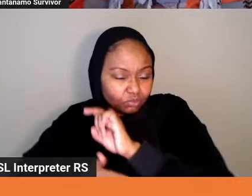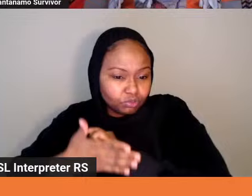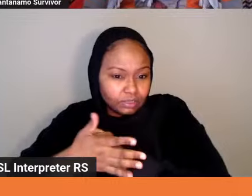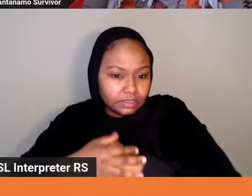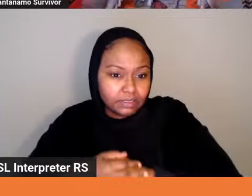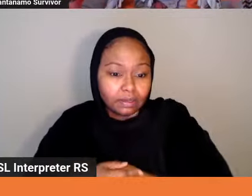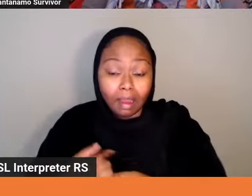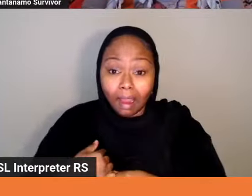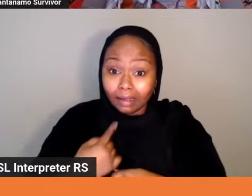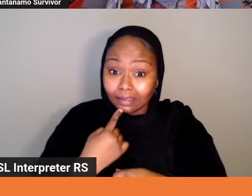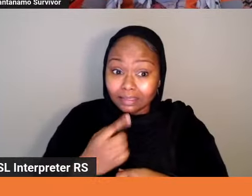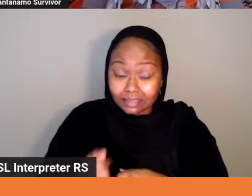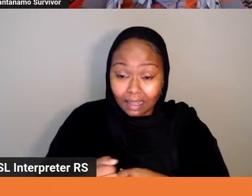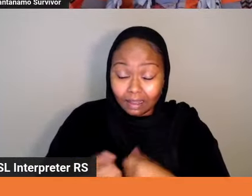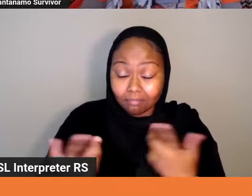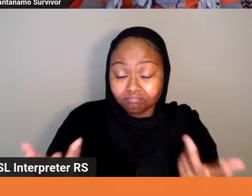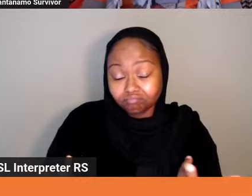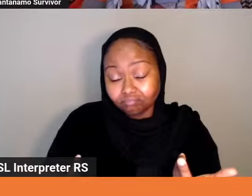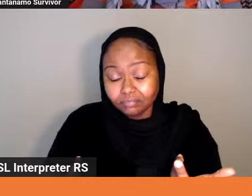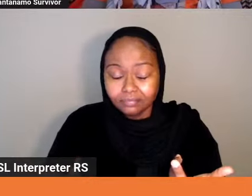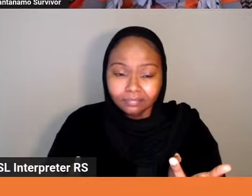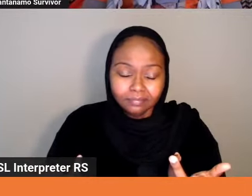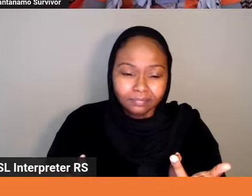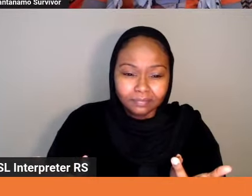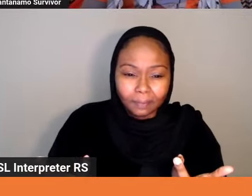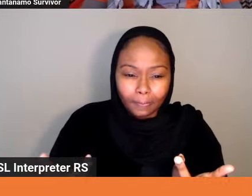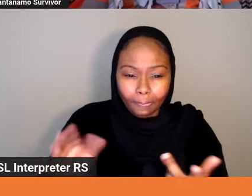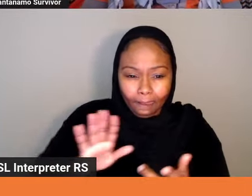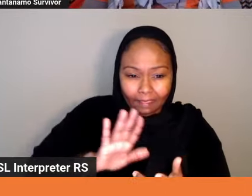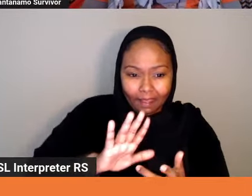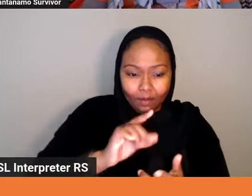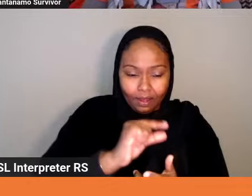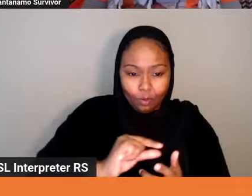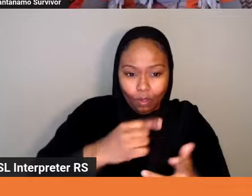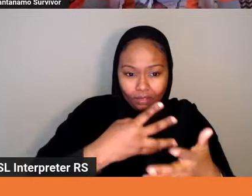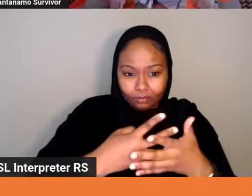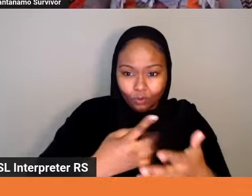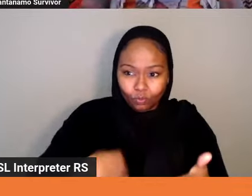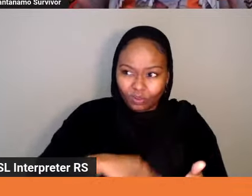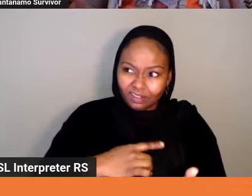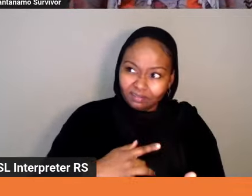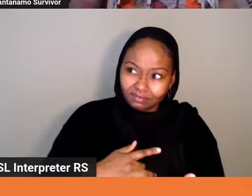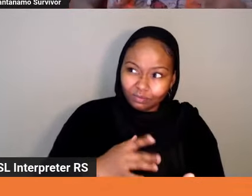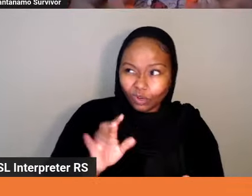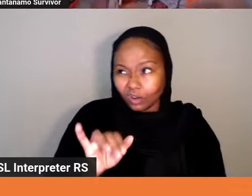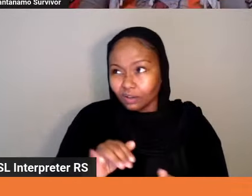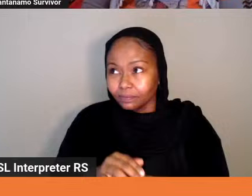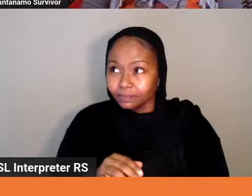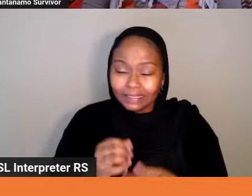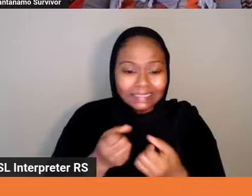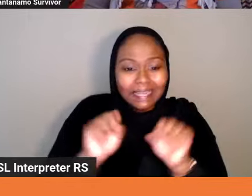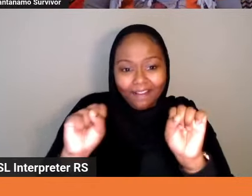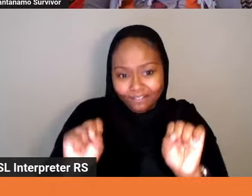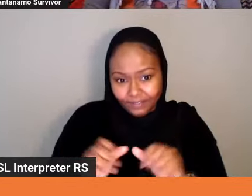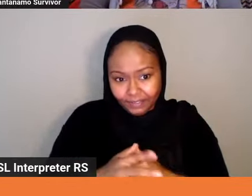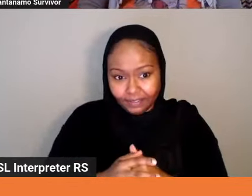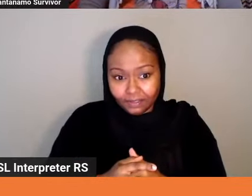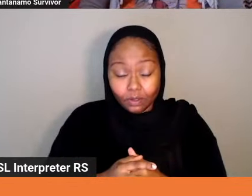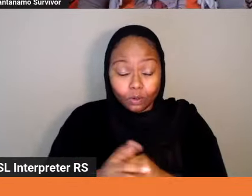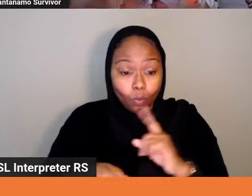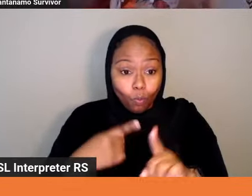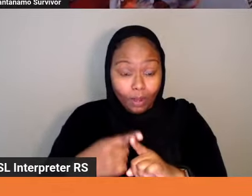I can say that at least at Guantanamo we were safe. In like, when I was watching the news